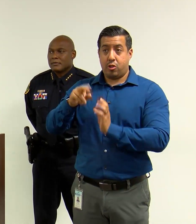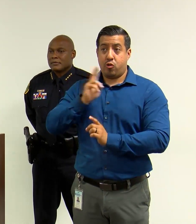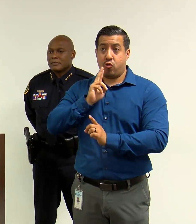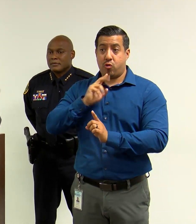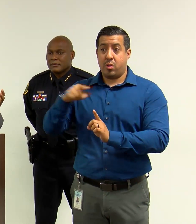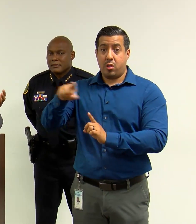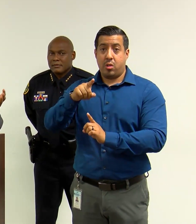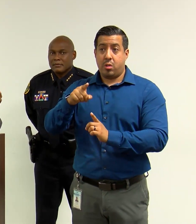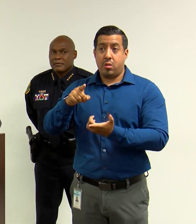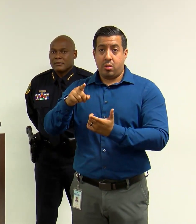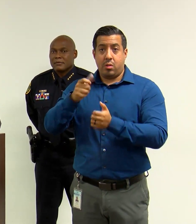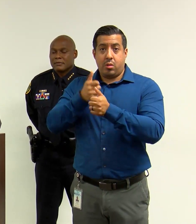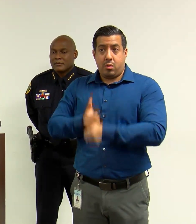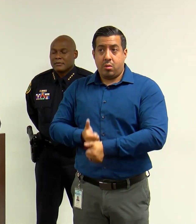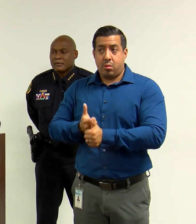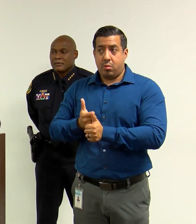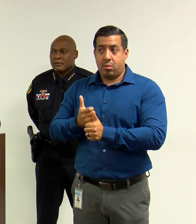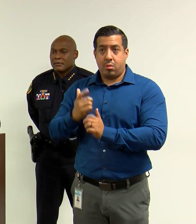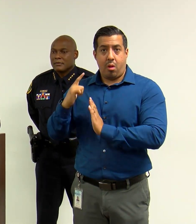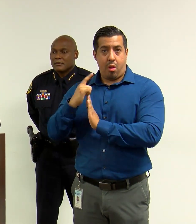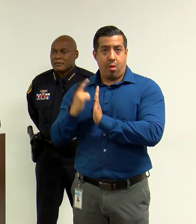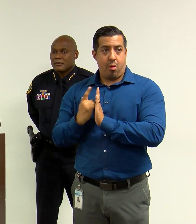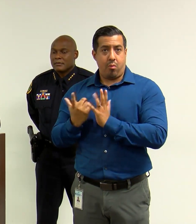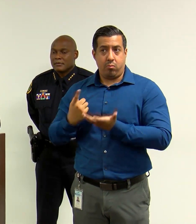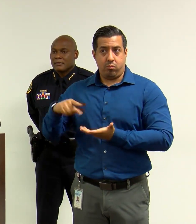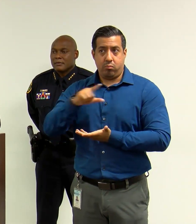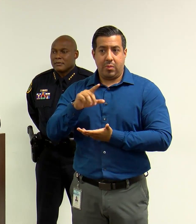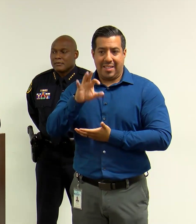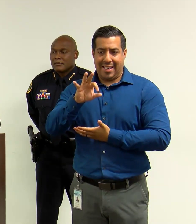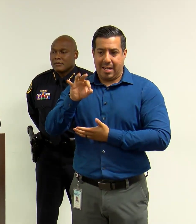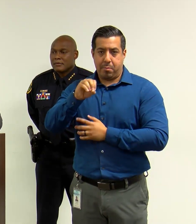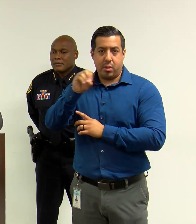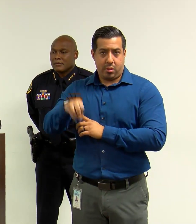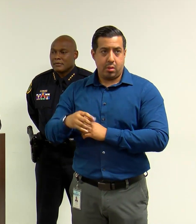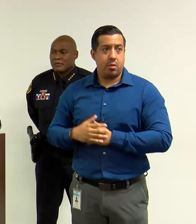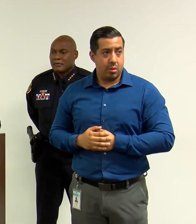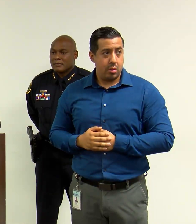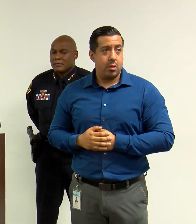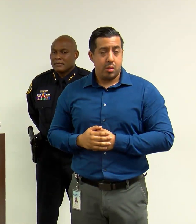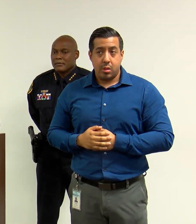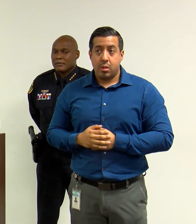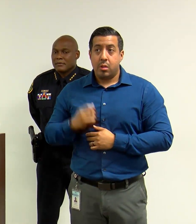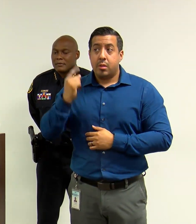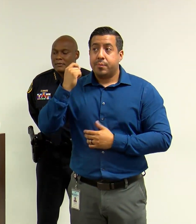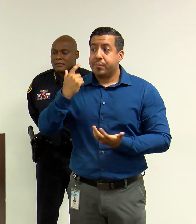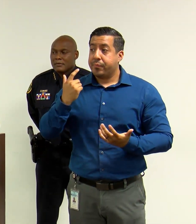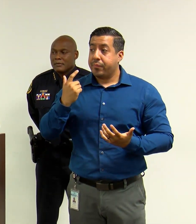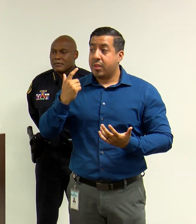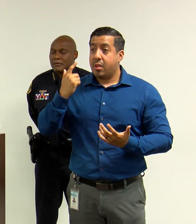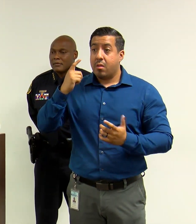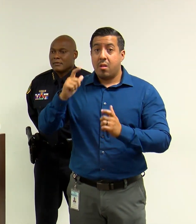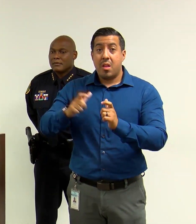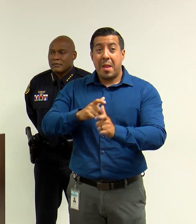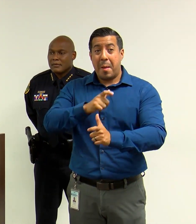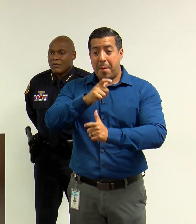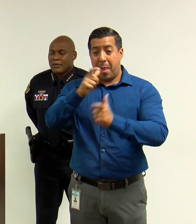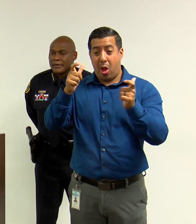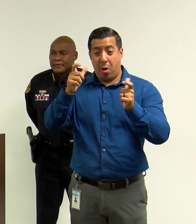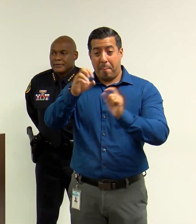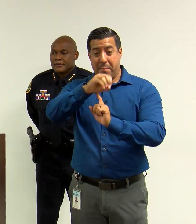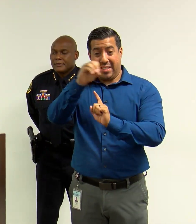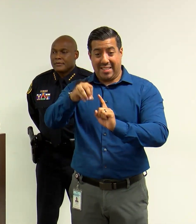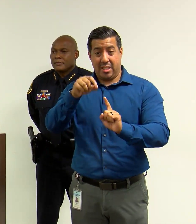Houston are abiding by the laws, okay? And quite frankly, for a large